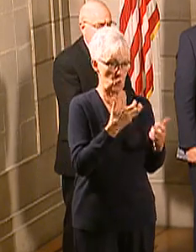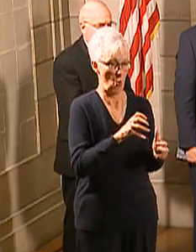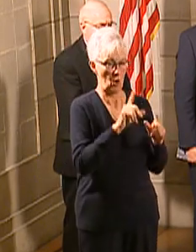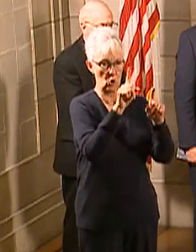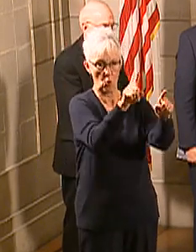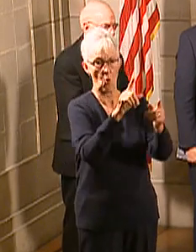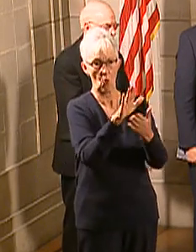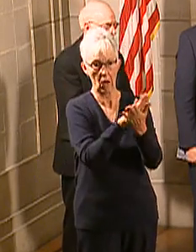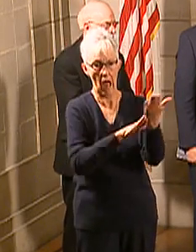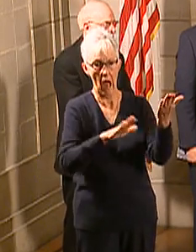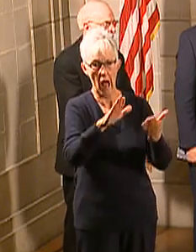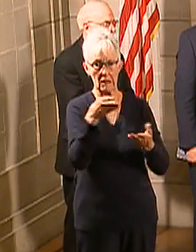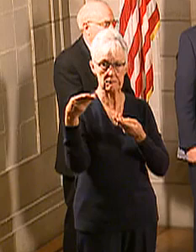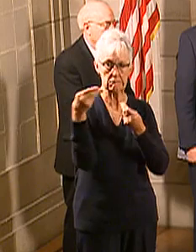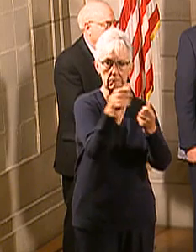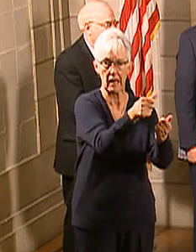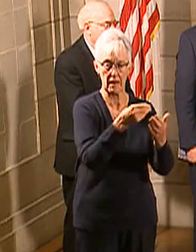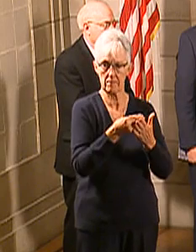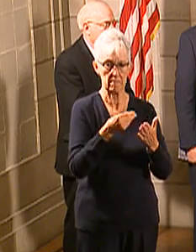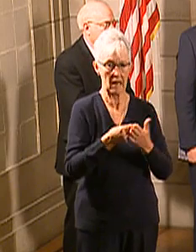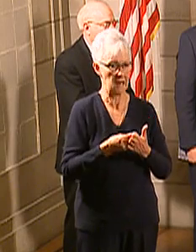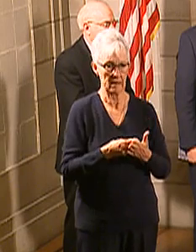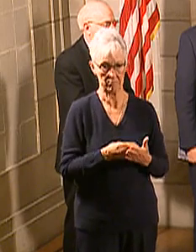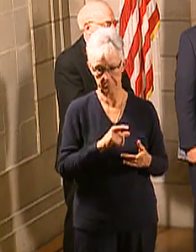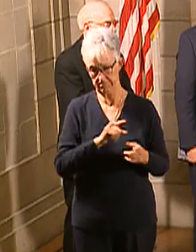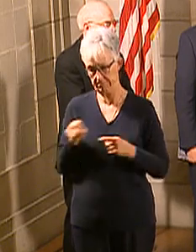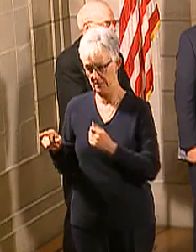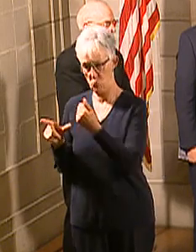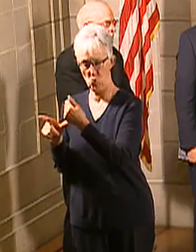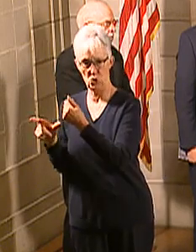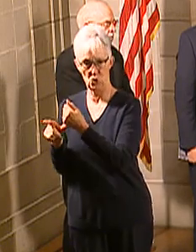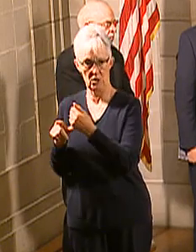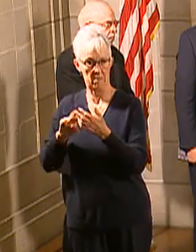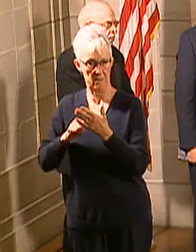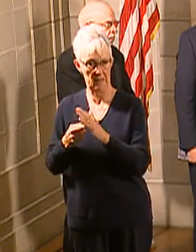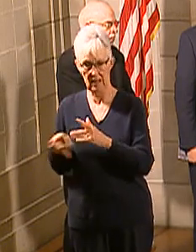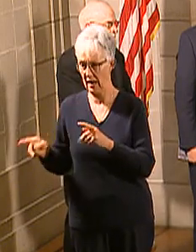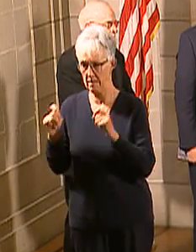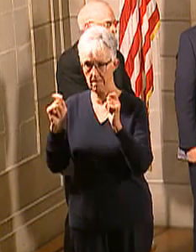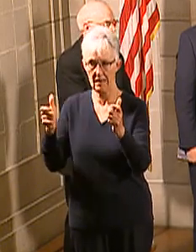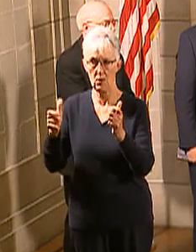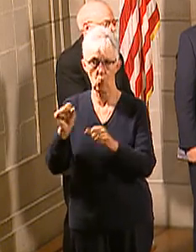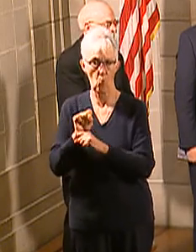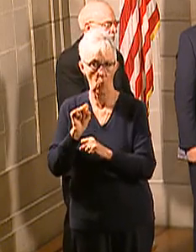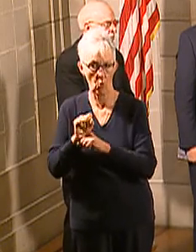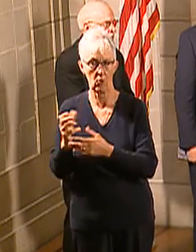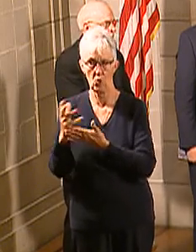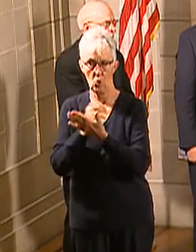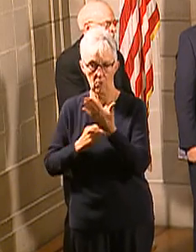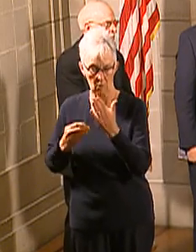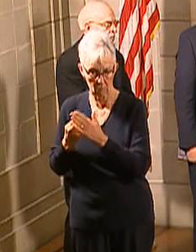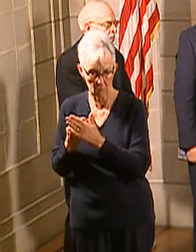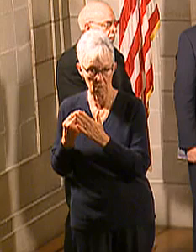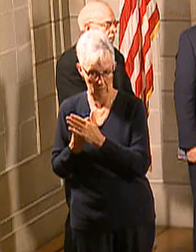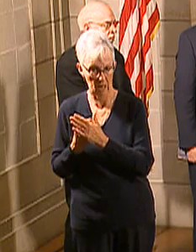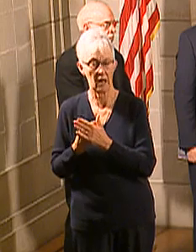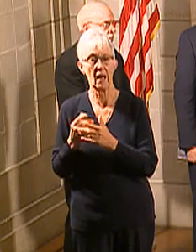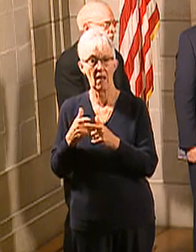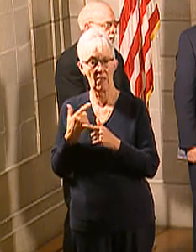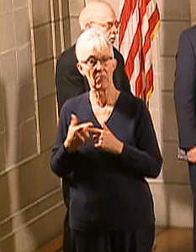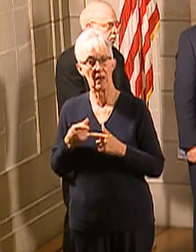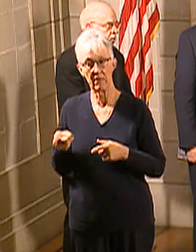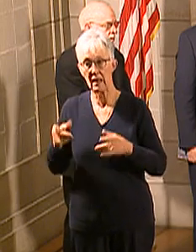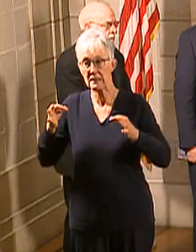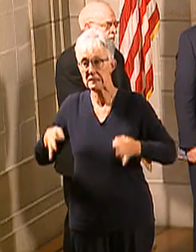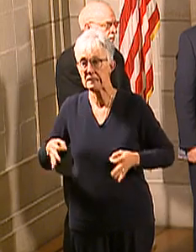be able to help mitigate that. They can get this apprenticeship program, start working for a company, and ultimately have some of these great Nebraska companies pay for their continuing